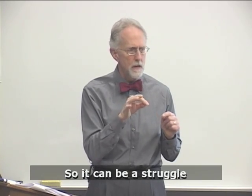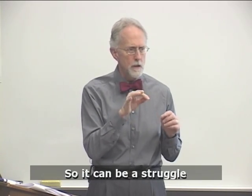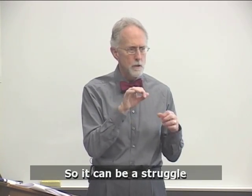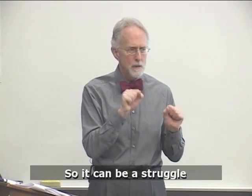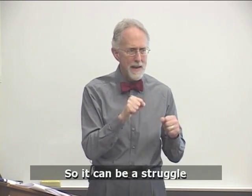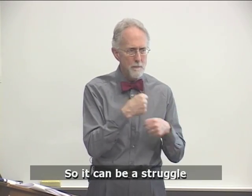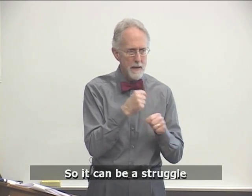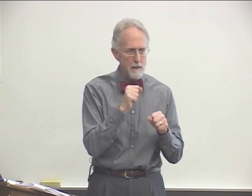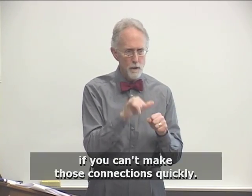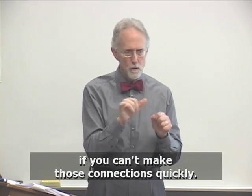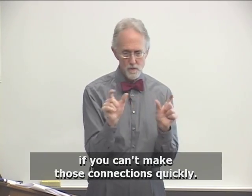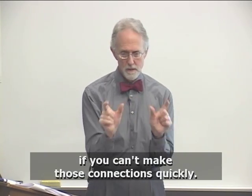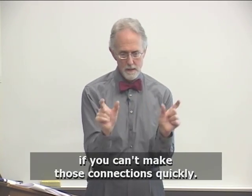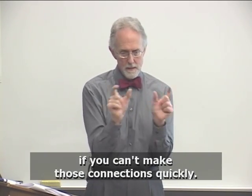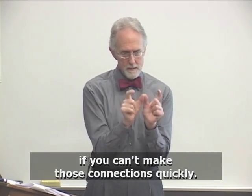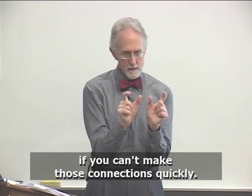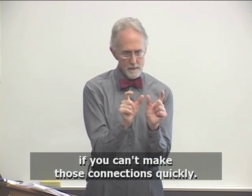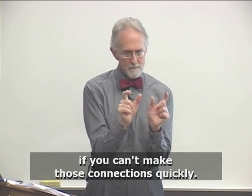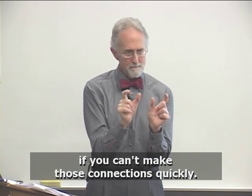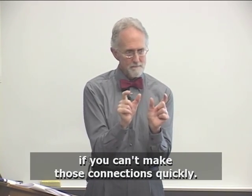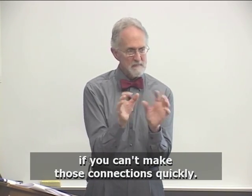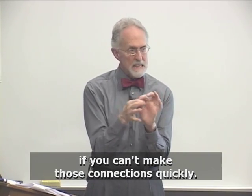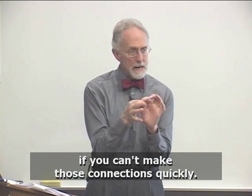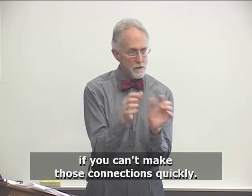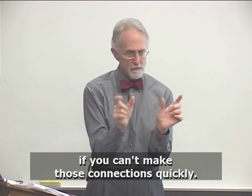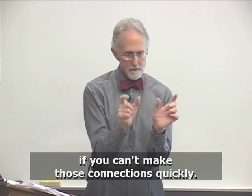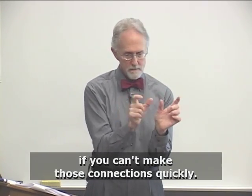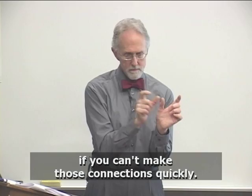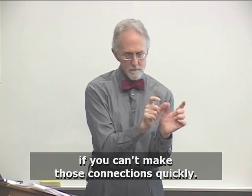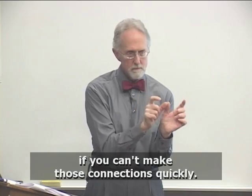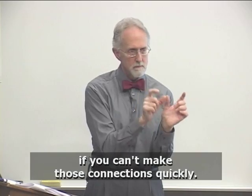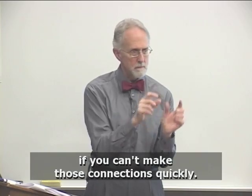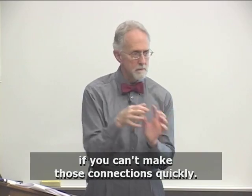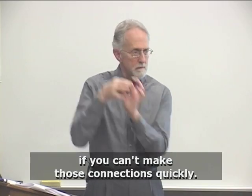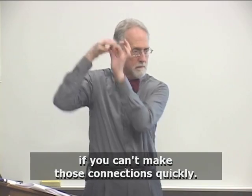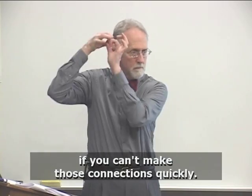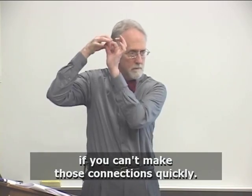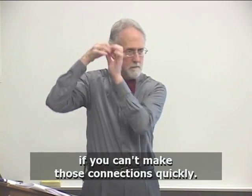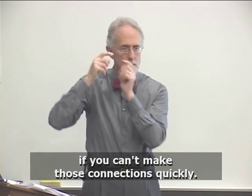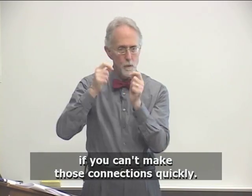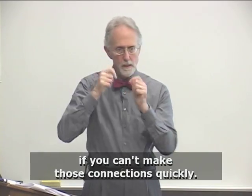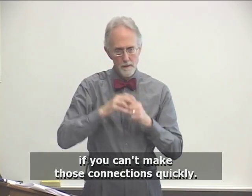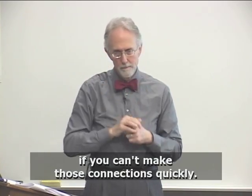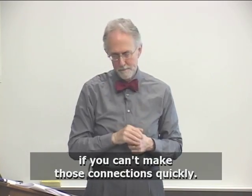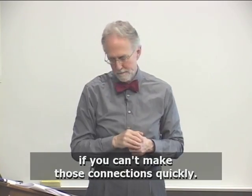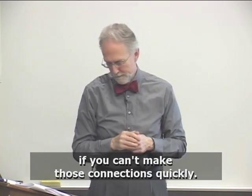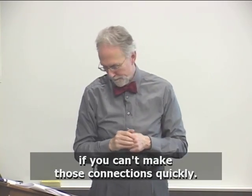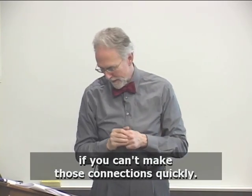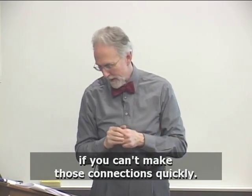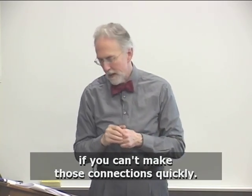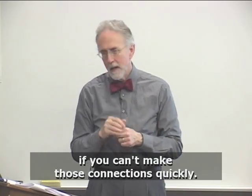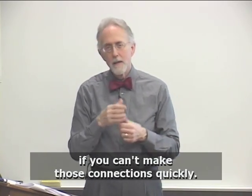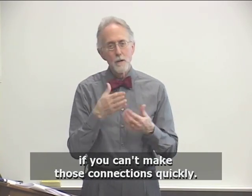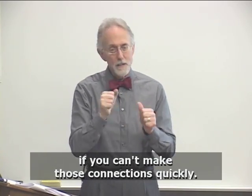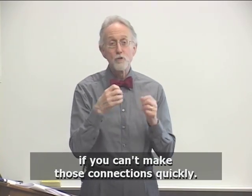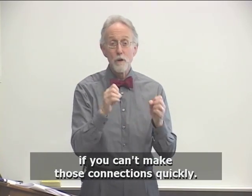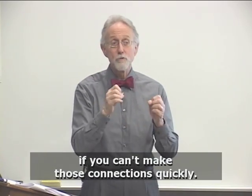you can't make those connections quickly. So let's try